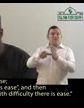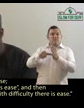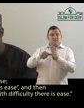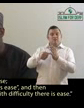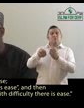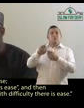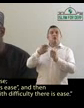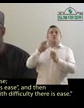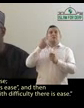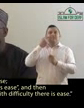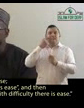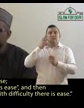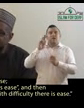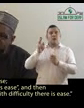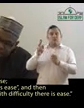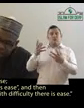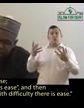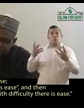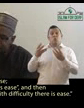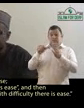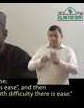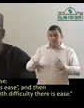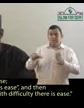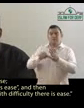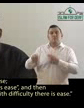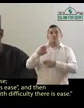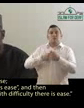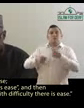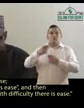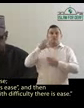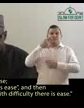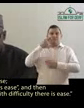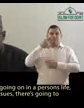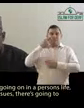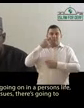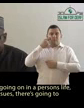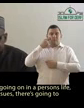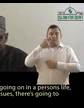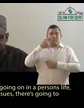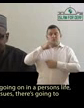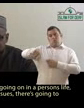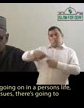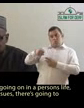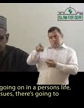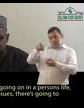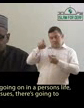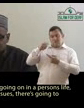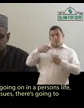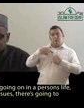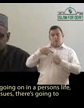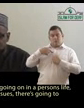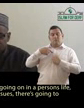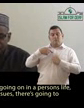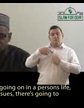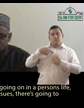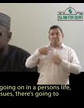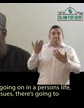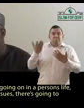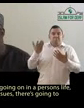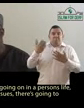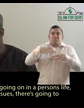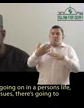ease. And then Allah mentioned again, with difficulty, there is ease. So we understand from that as Muslims, no